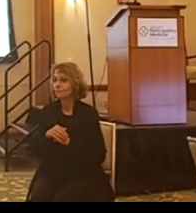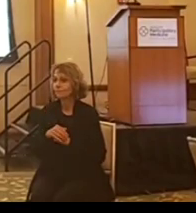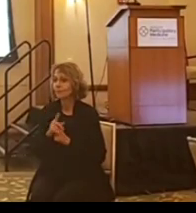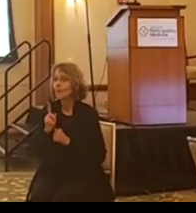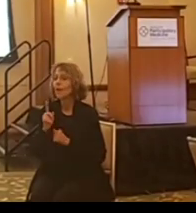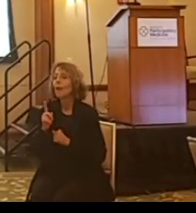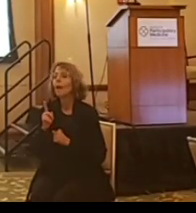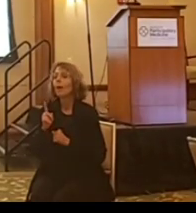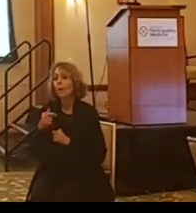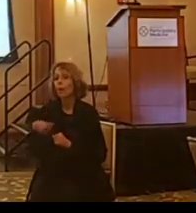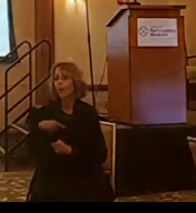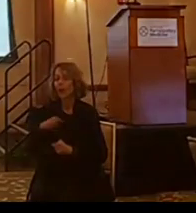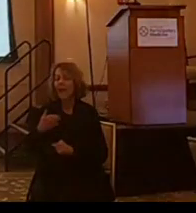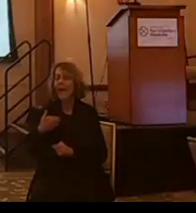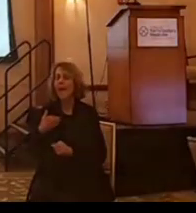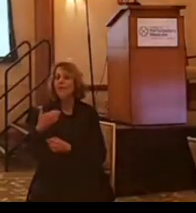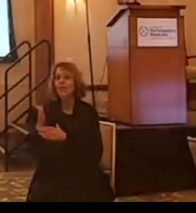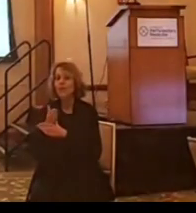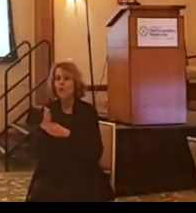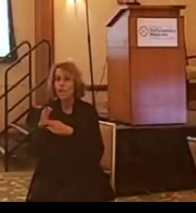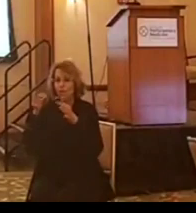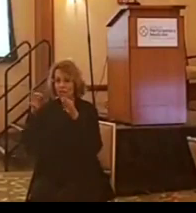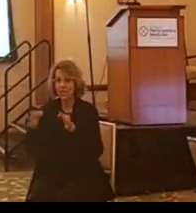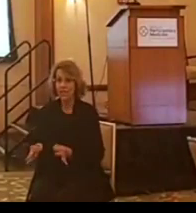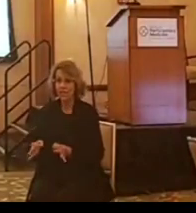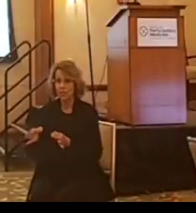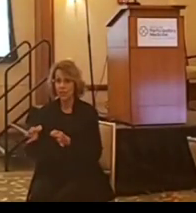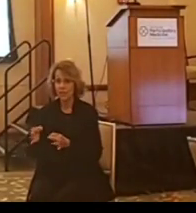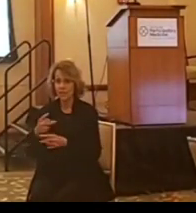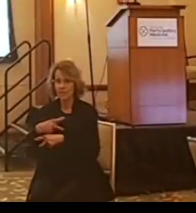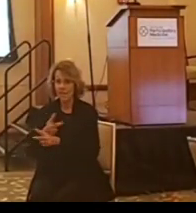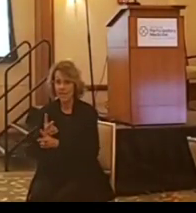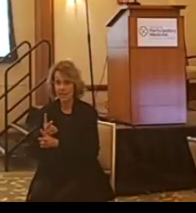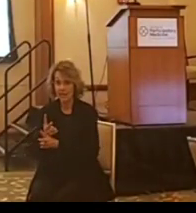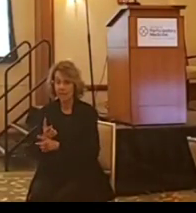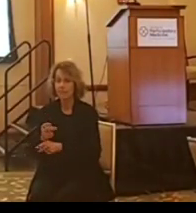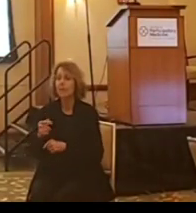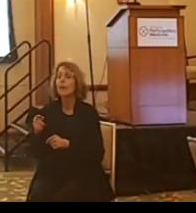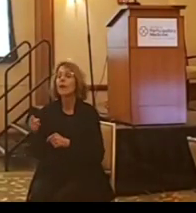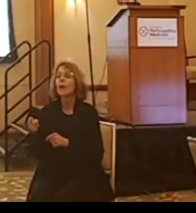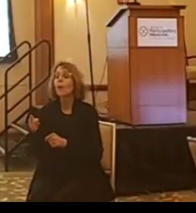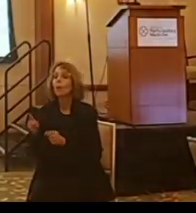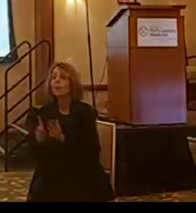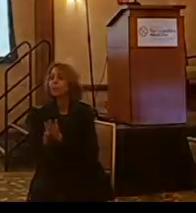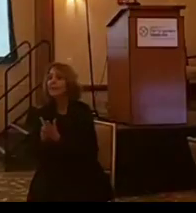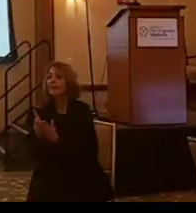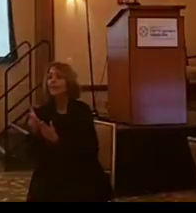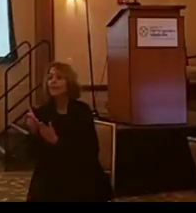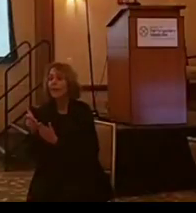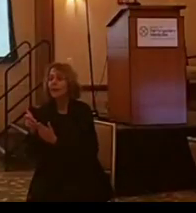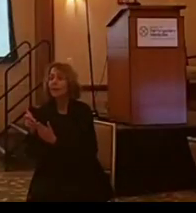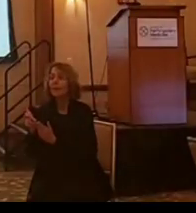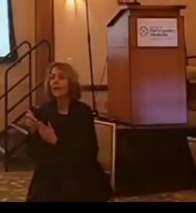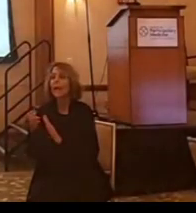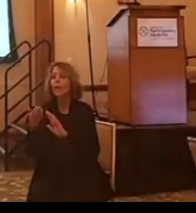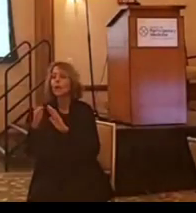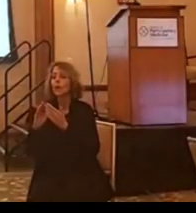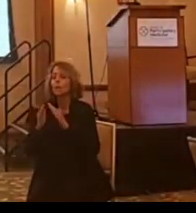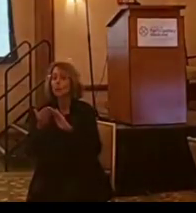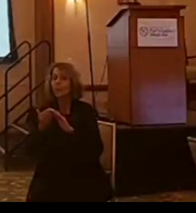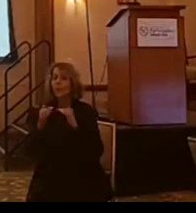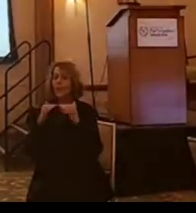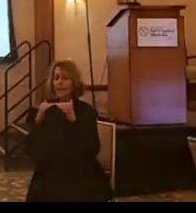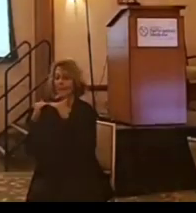work, these kind of community peer events around different topics. We've said that they're